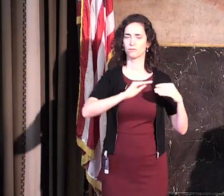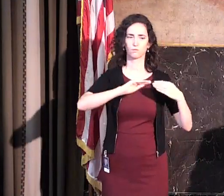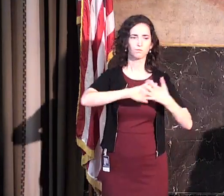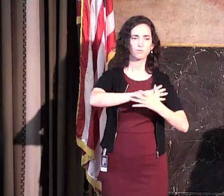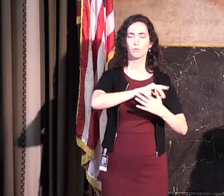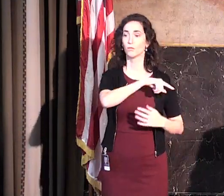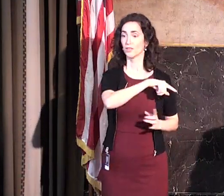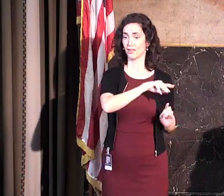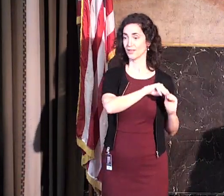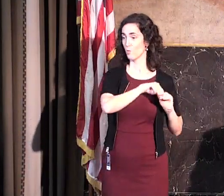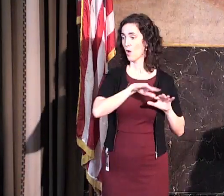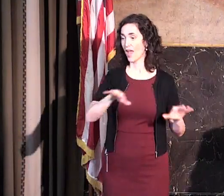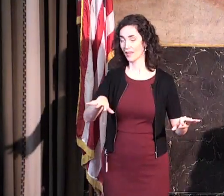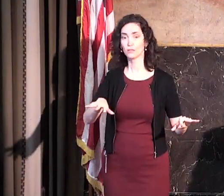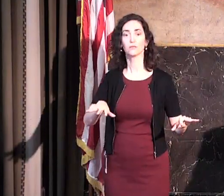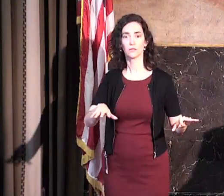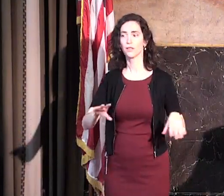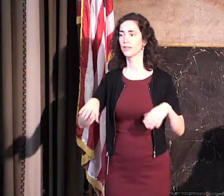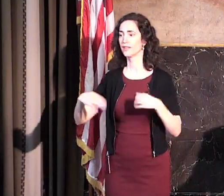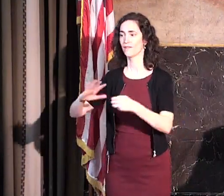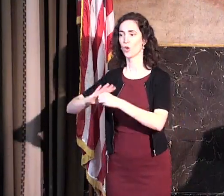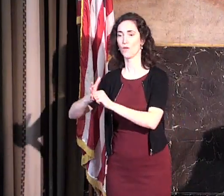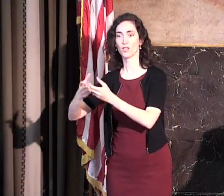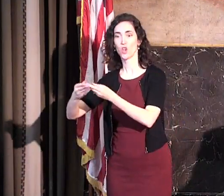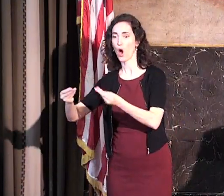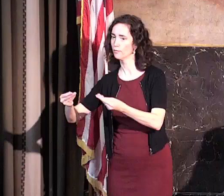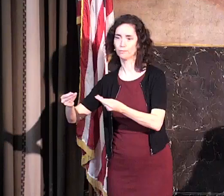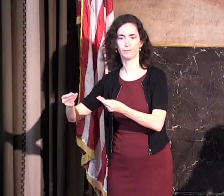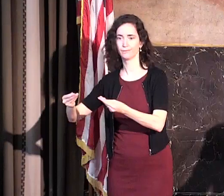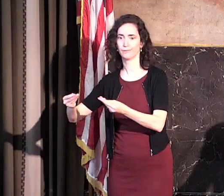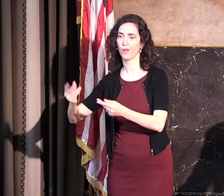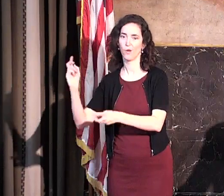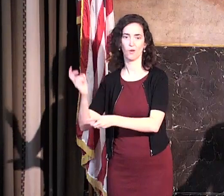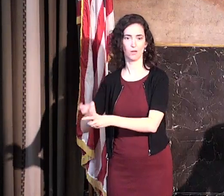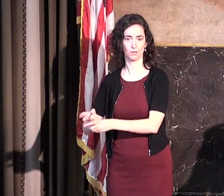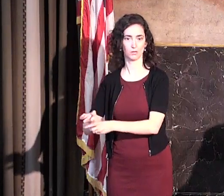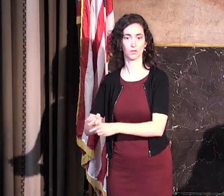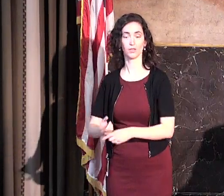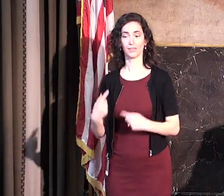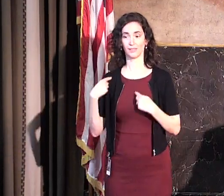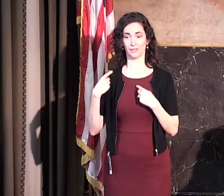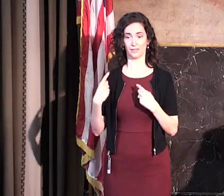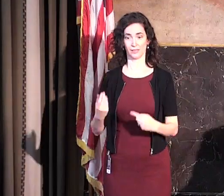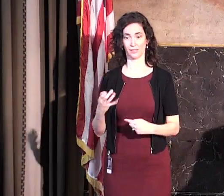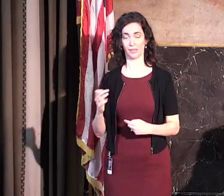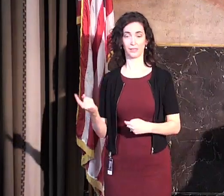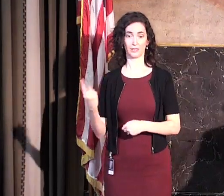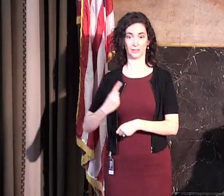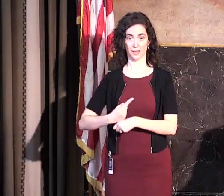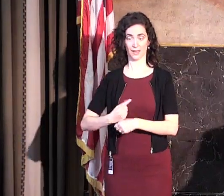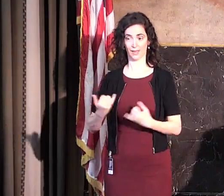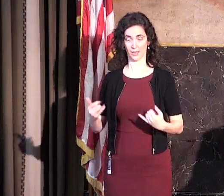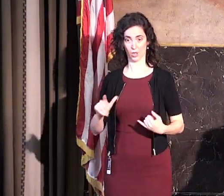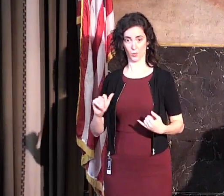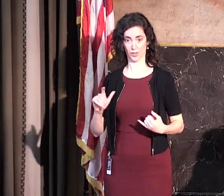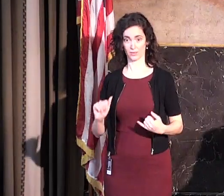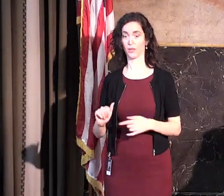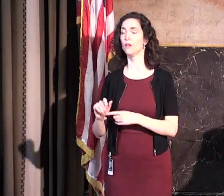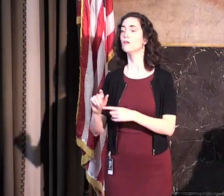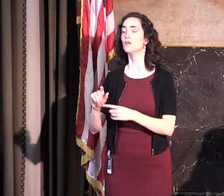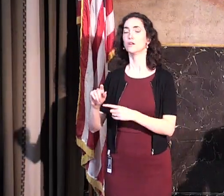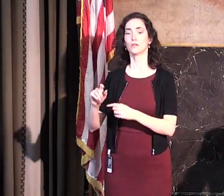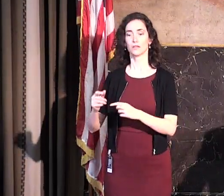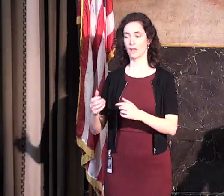over the last 14 days, the number of COVID-19 cases has increased 167%. Hospitalizations